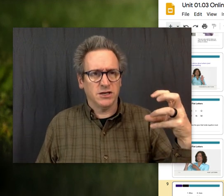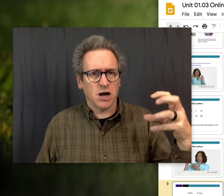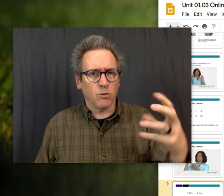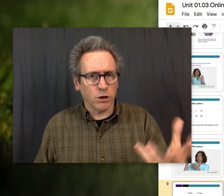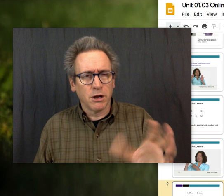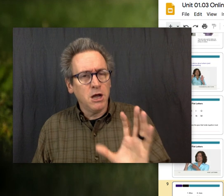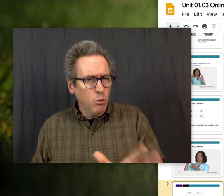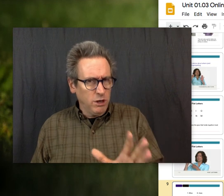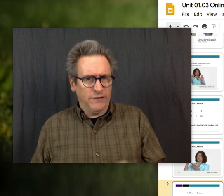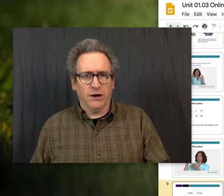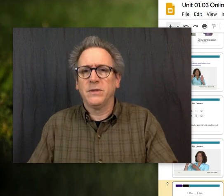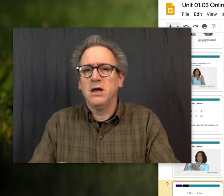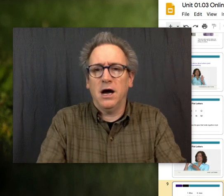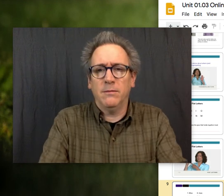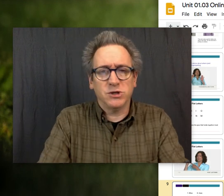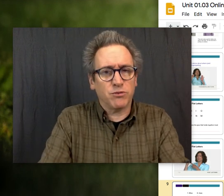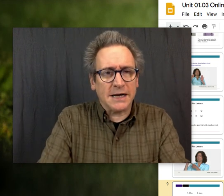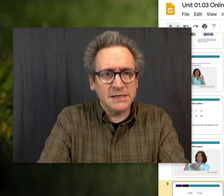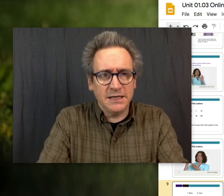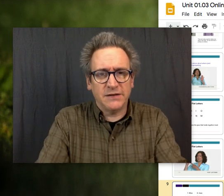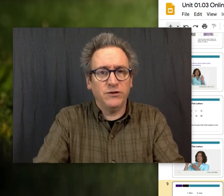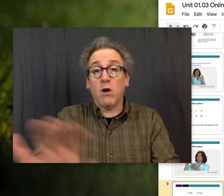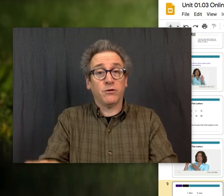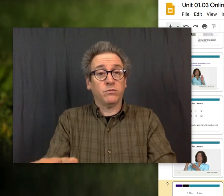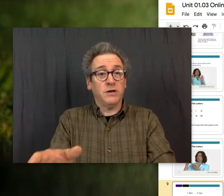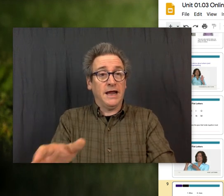of the entire word. We'll get there. So